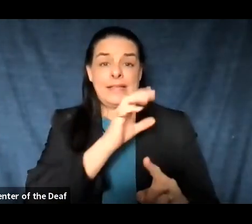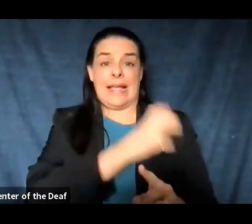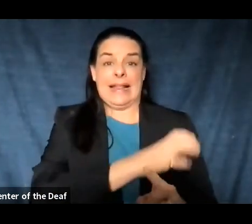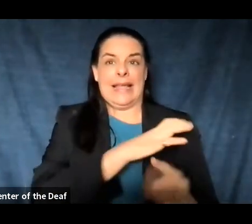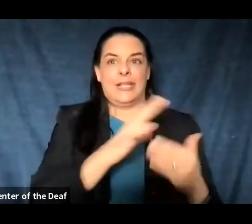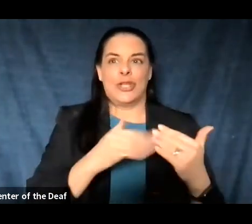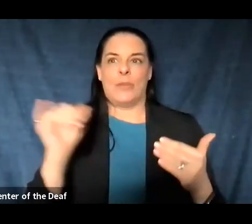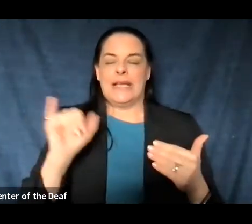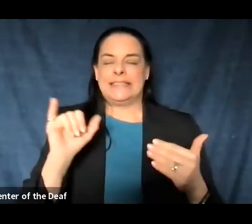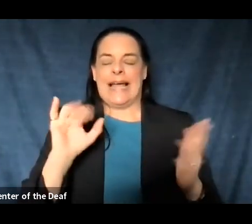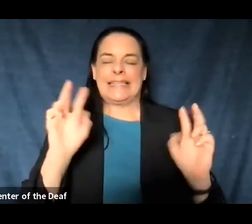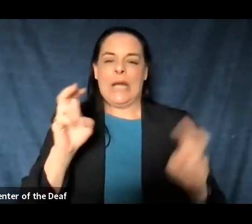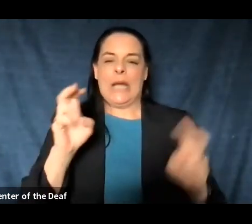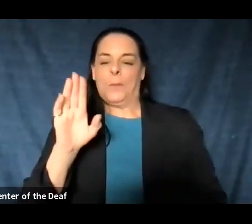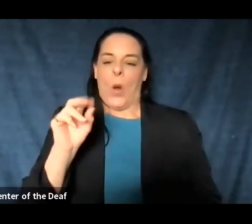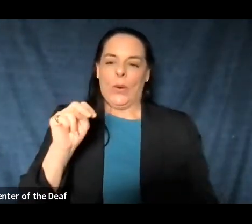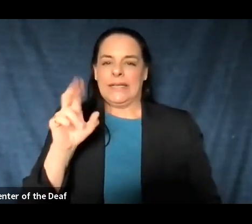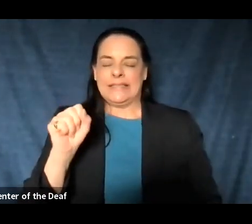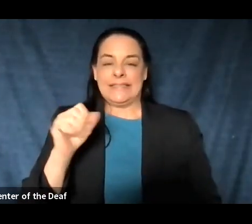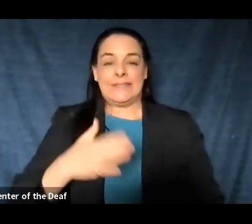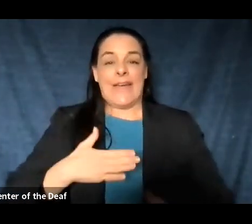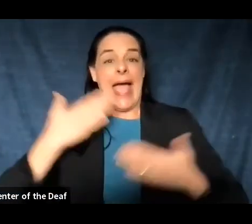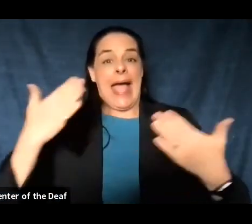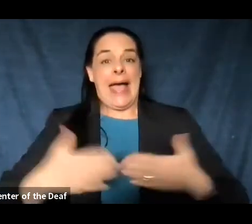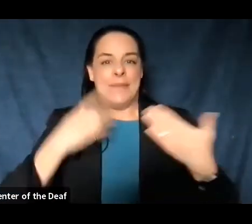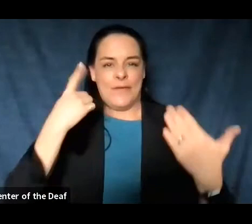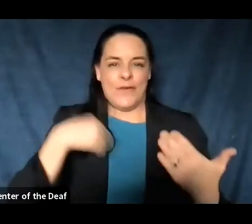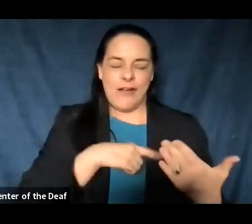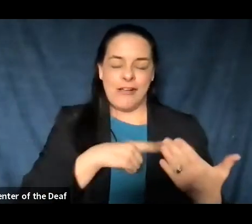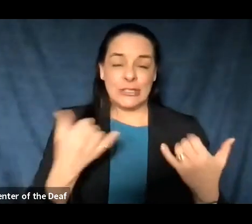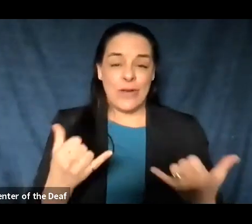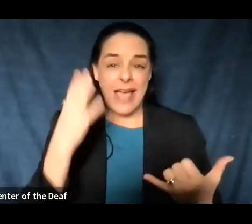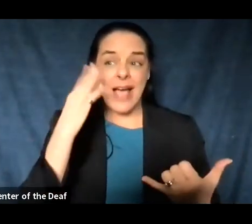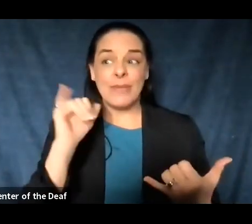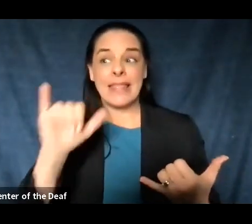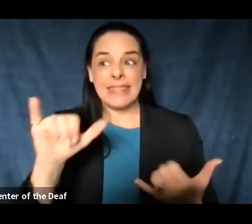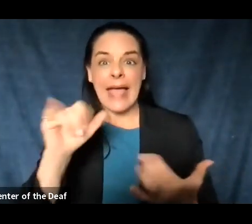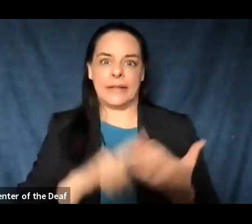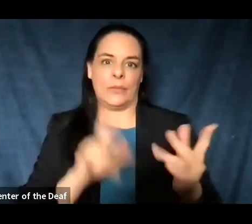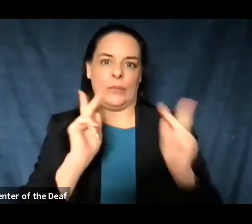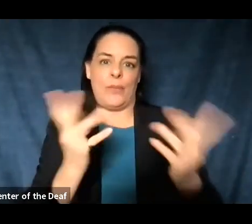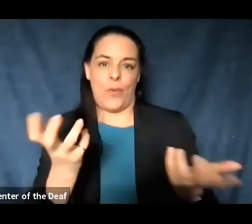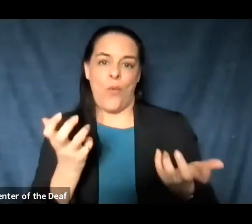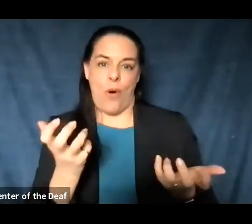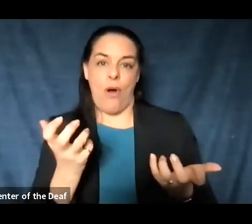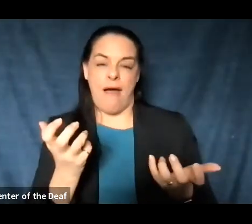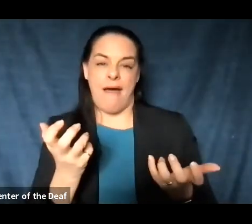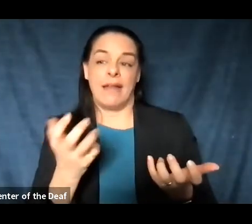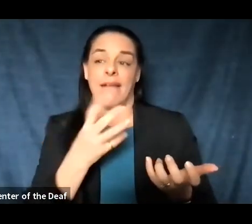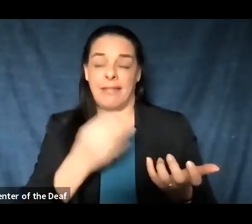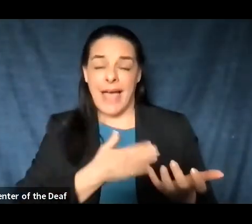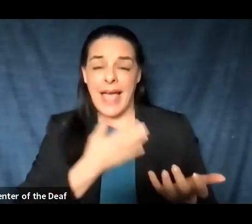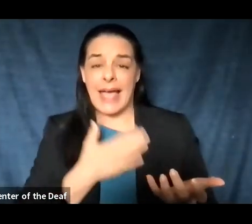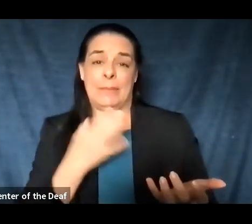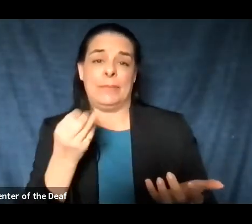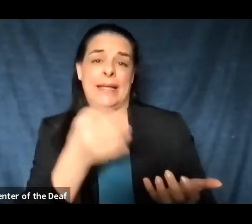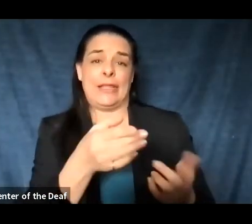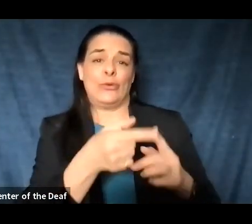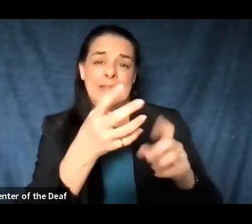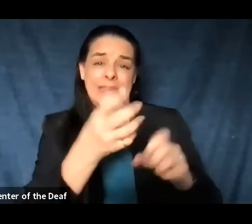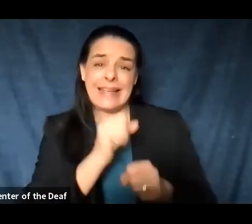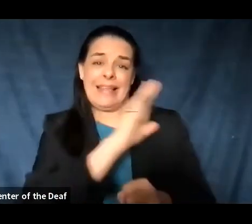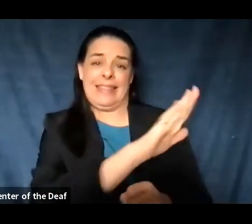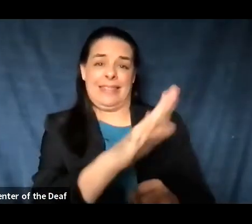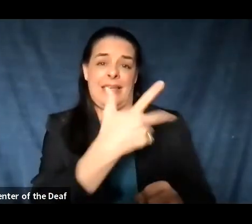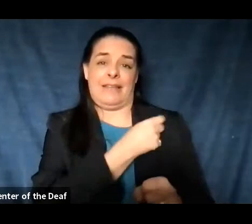this bonus of happiness for us right now, because that's what people want and people are happy to be there. People aren't happy if